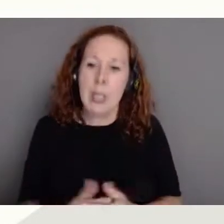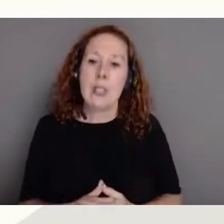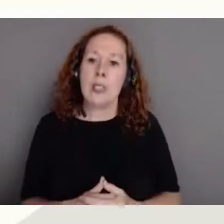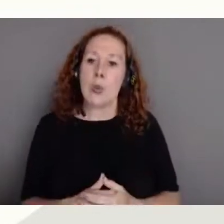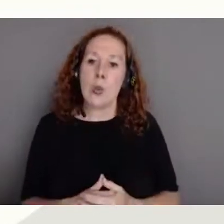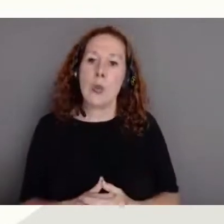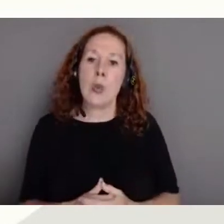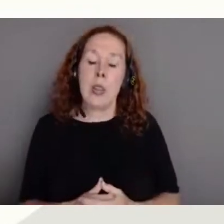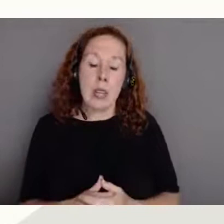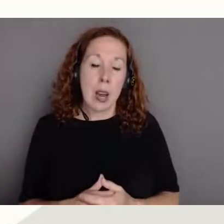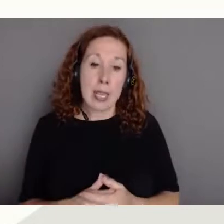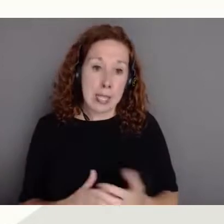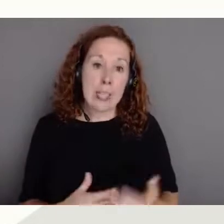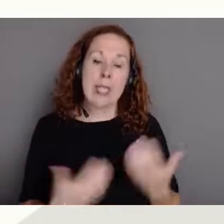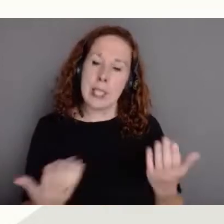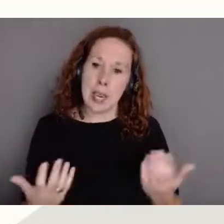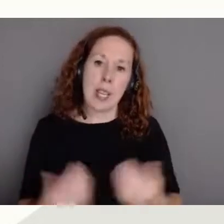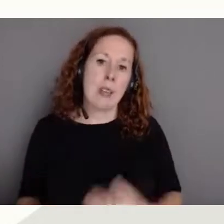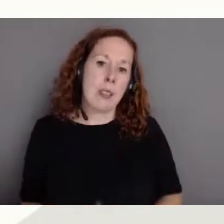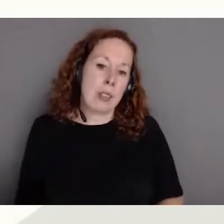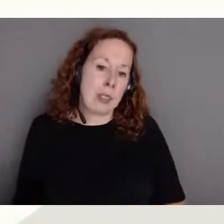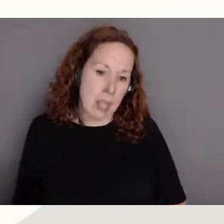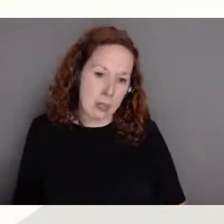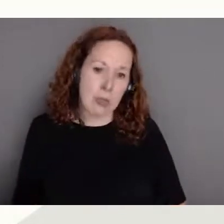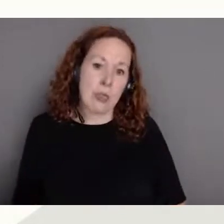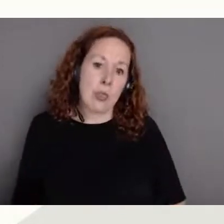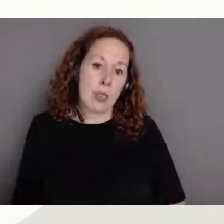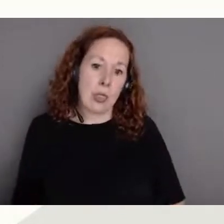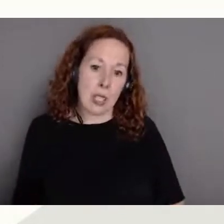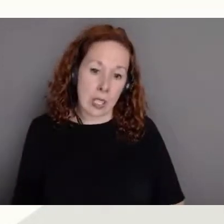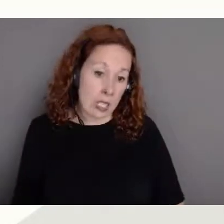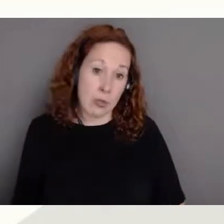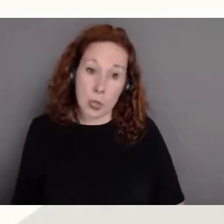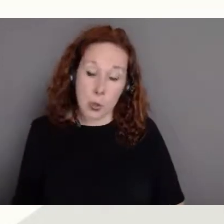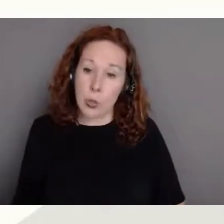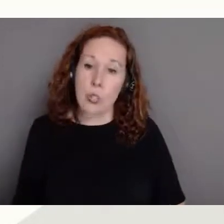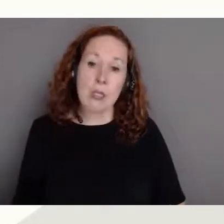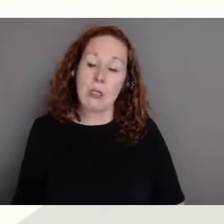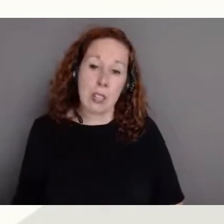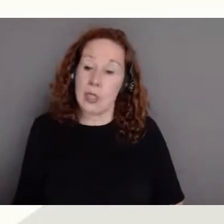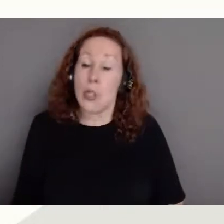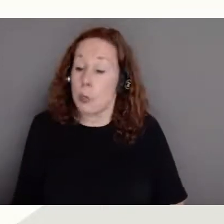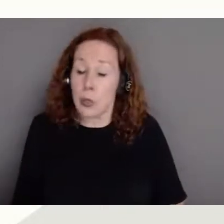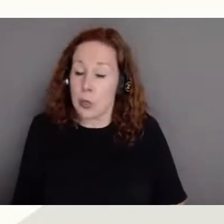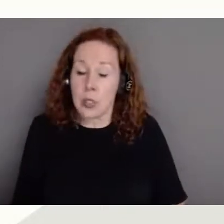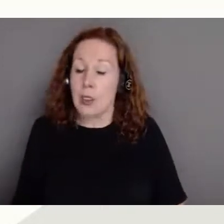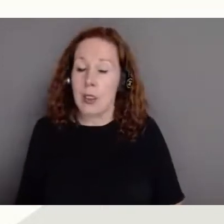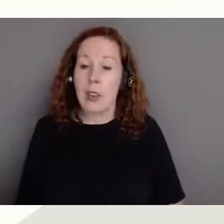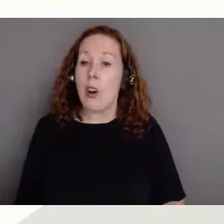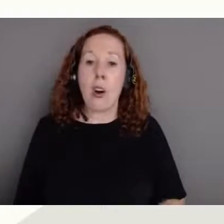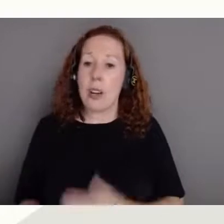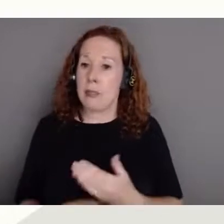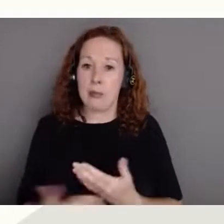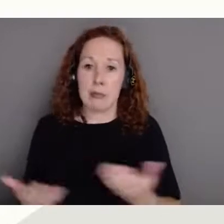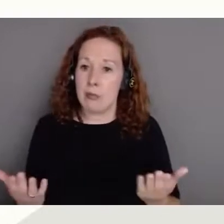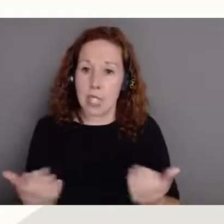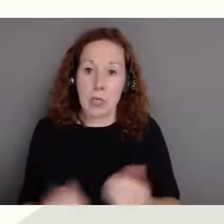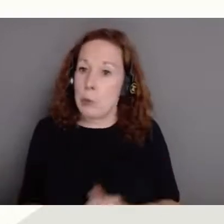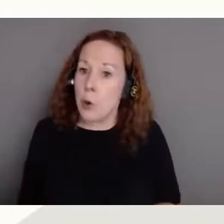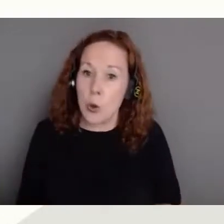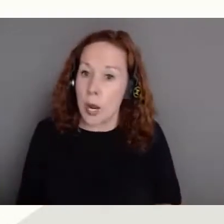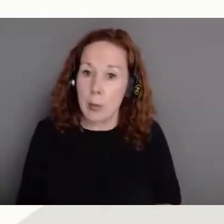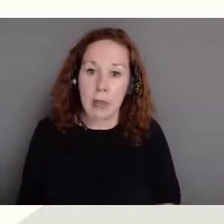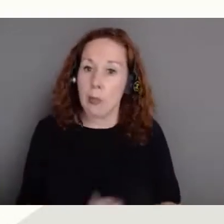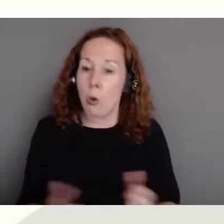world. Yeah. So ideally to have deaf individuals, deaf interpreters on